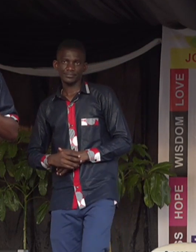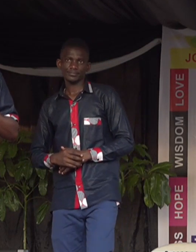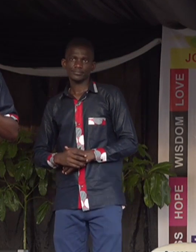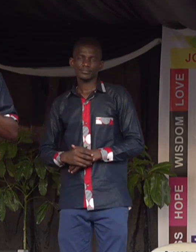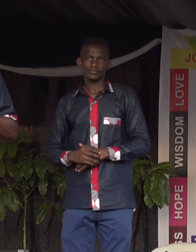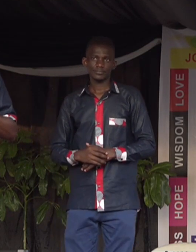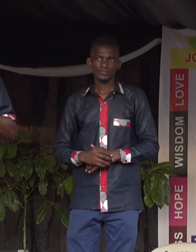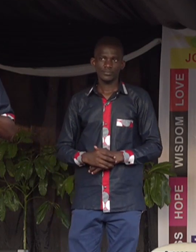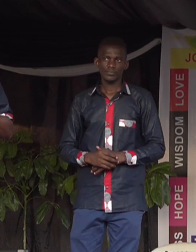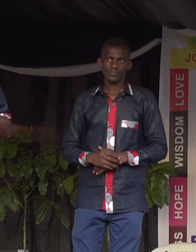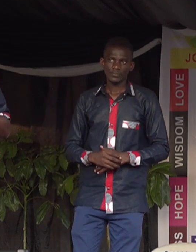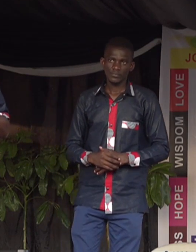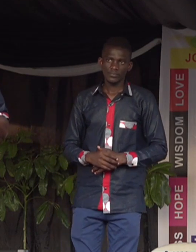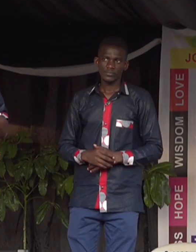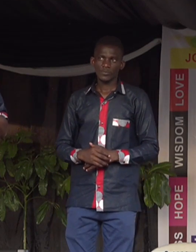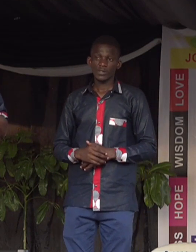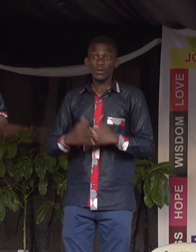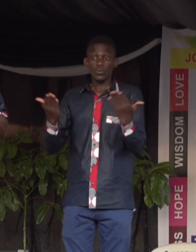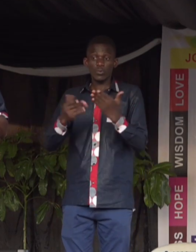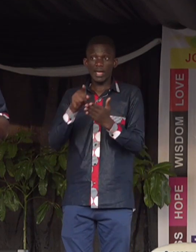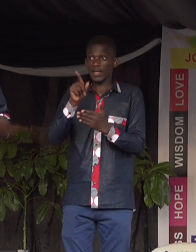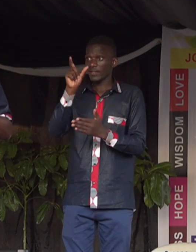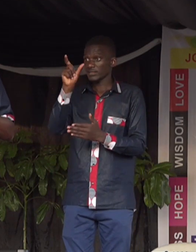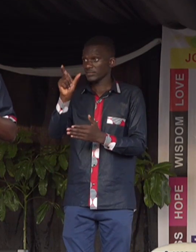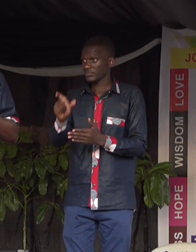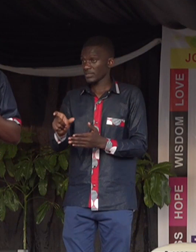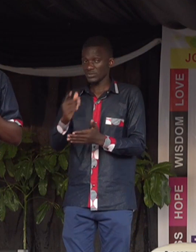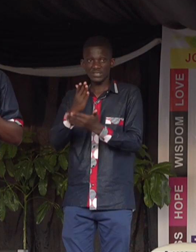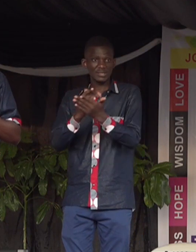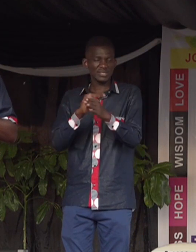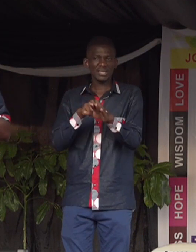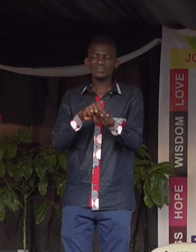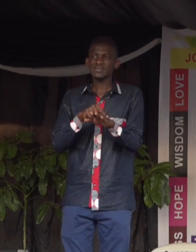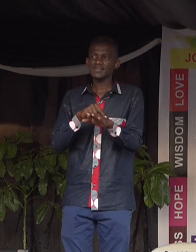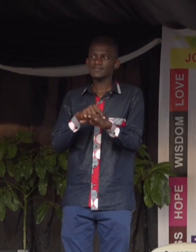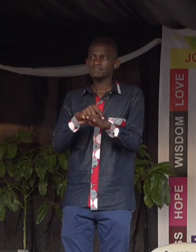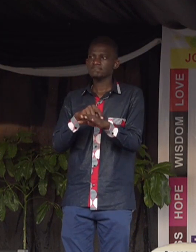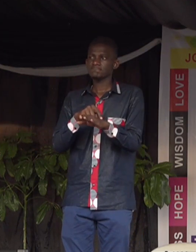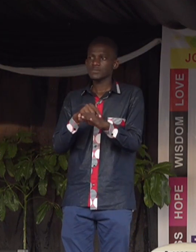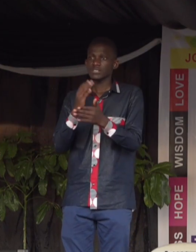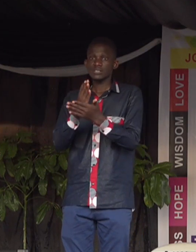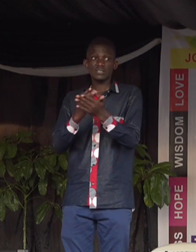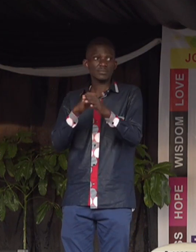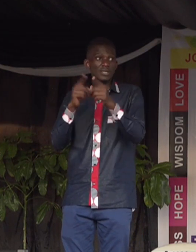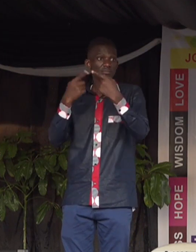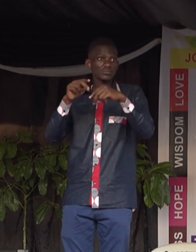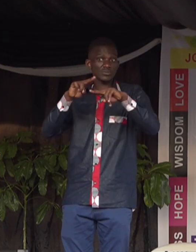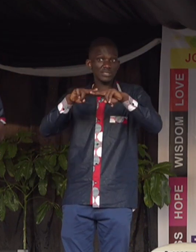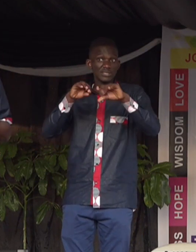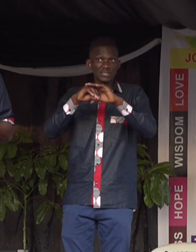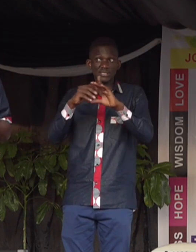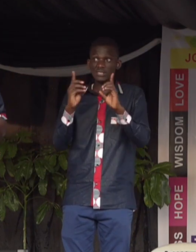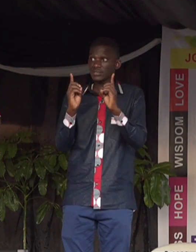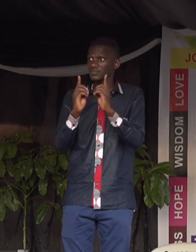ebebaddewo wakati wafe. Whether these people, this person, that sometimes we sit in meetings.